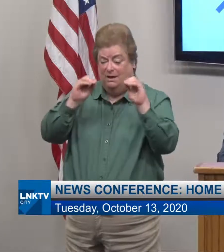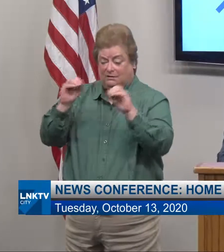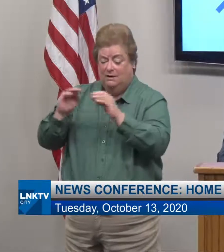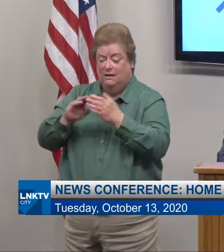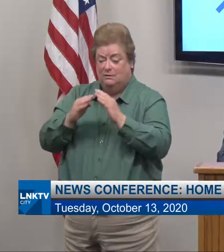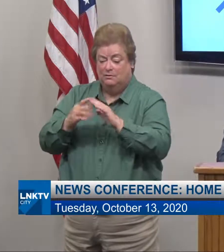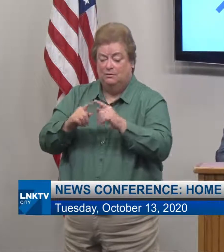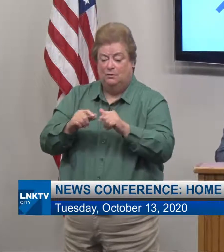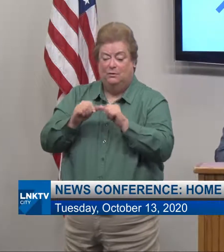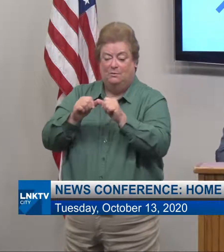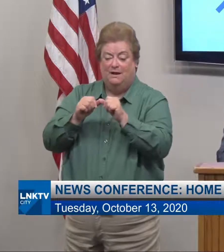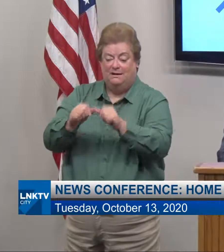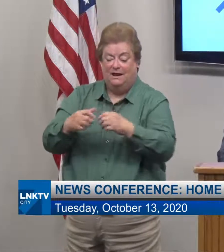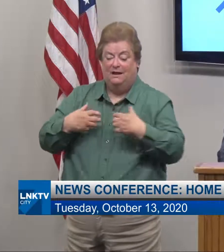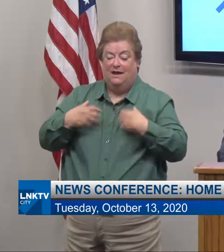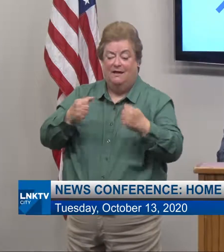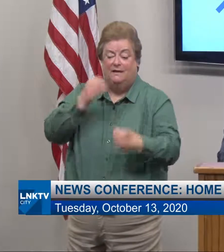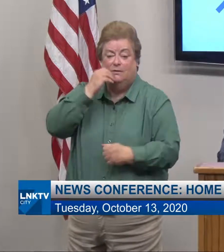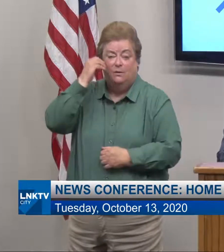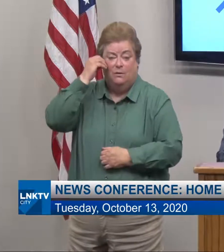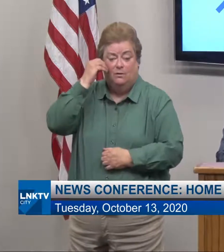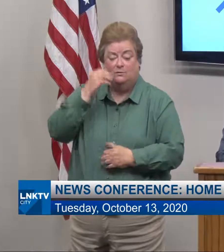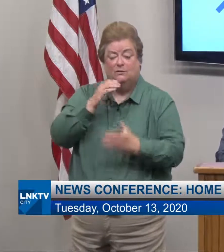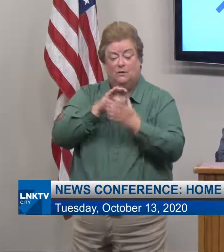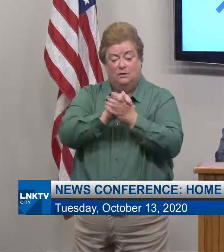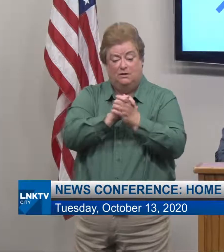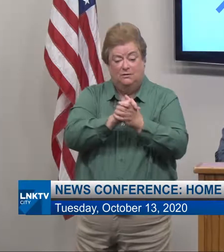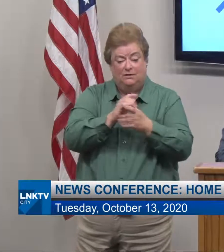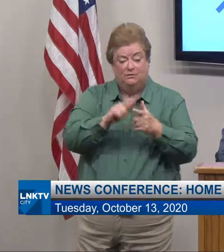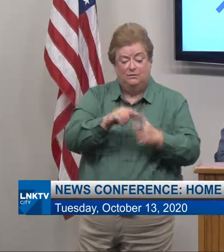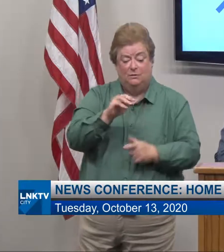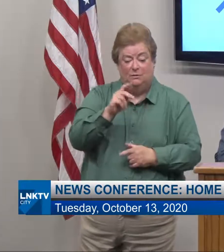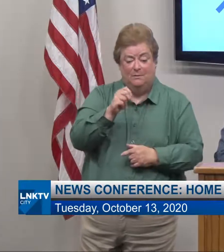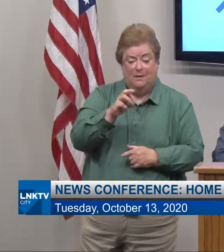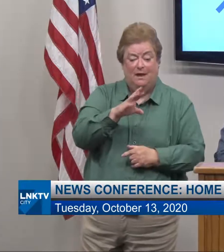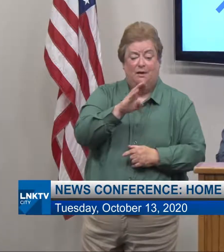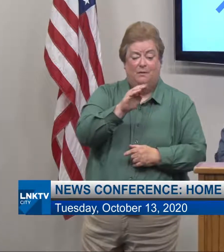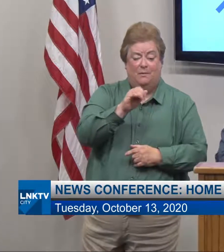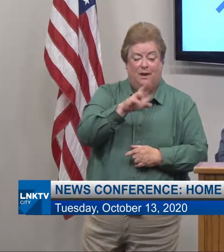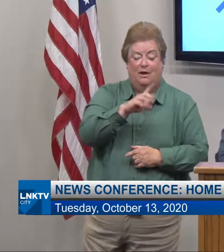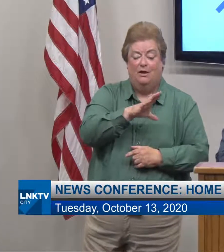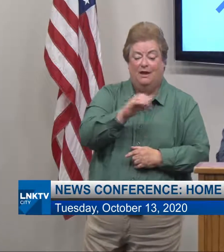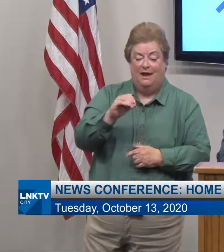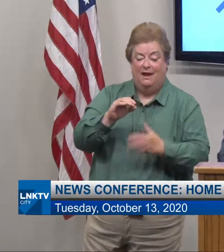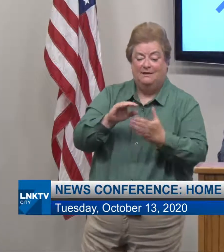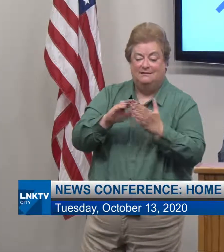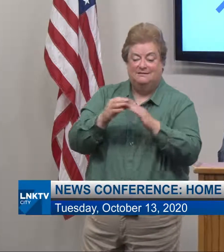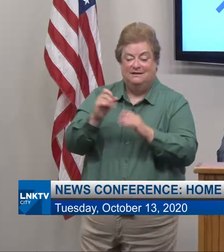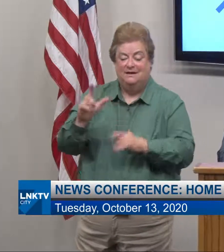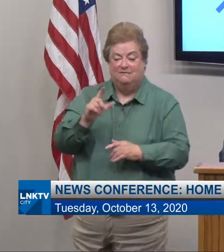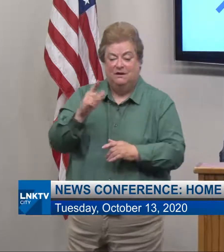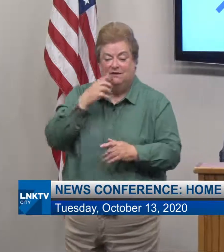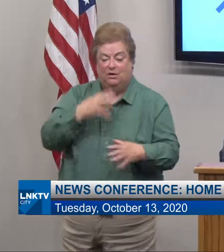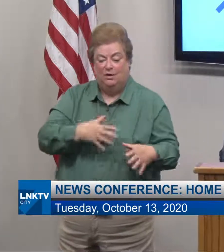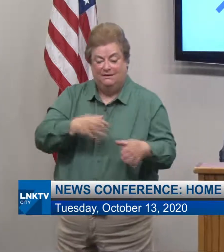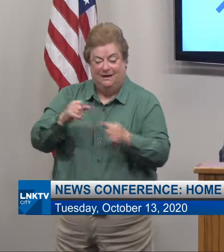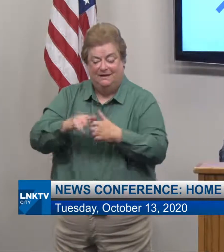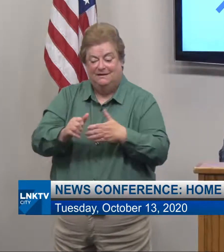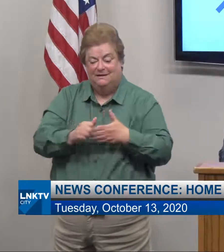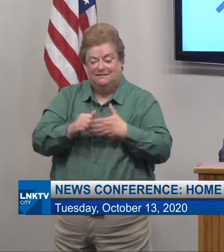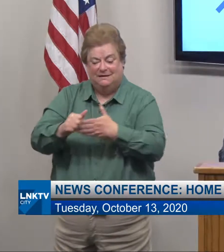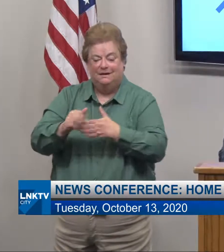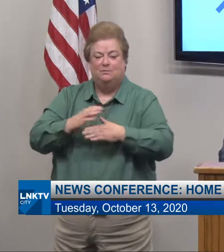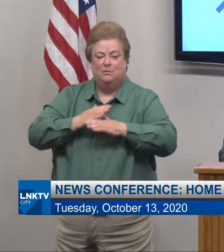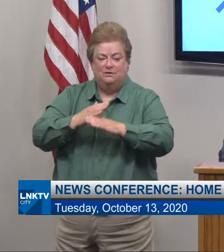healthy homes. So congratulations to Mayor Baird and the City of Lincoln for taking this lead and for protecting our children